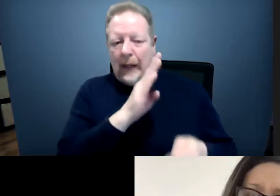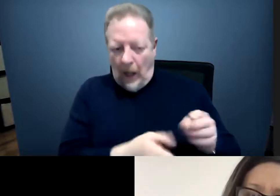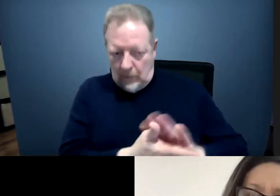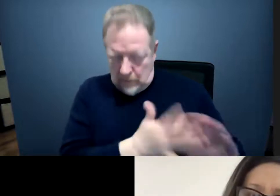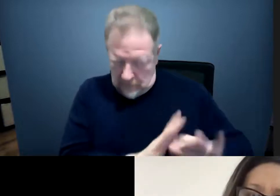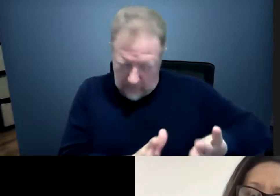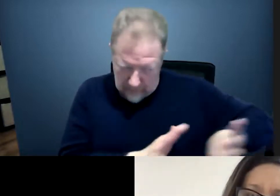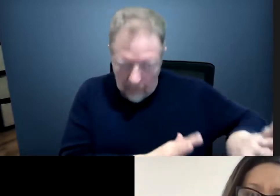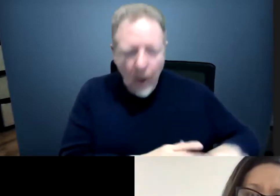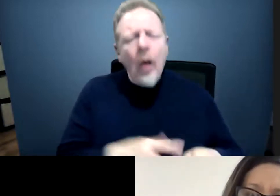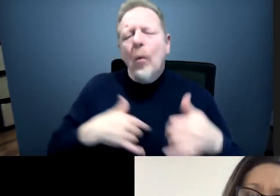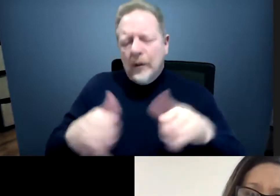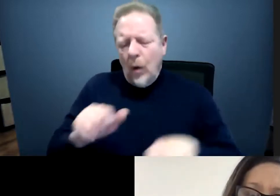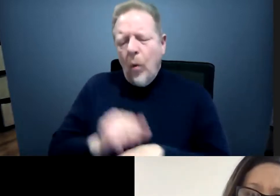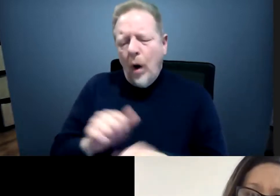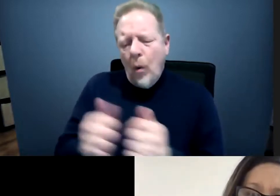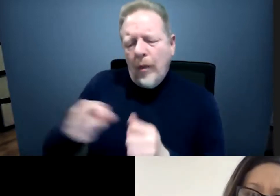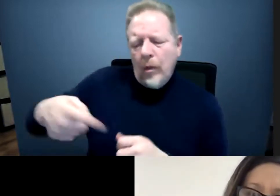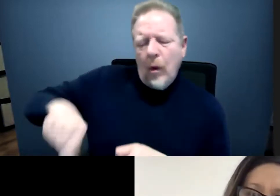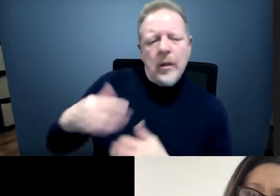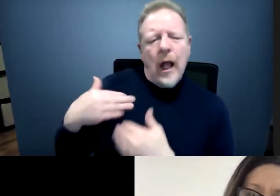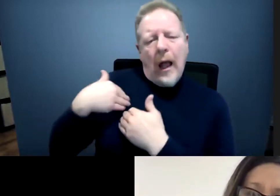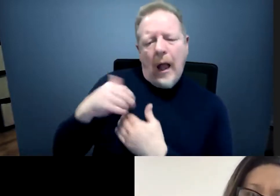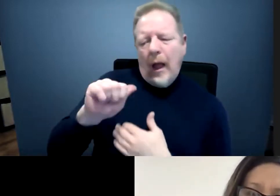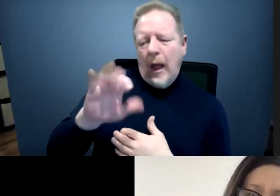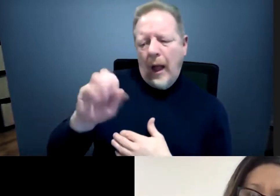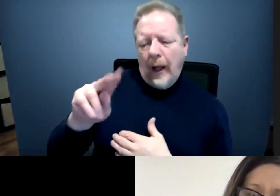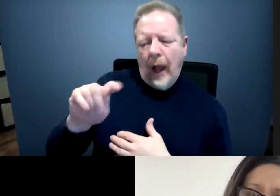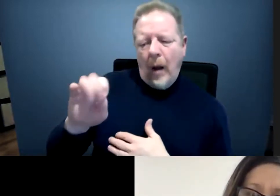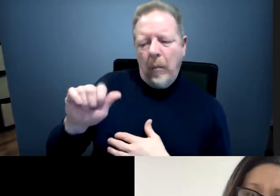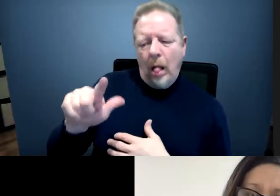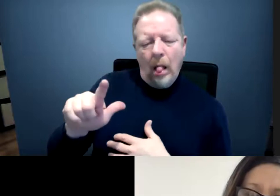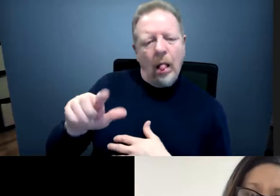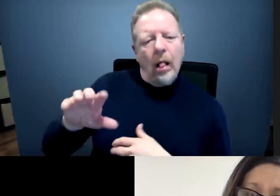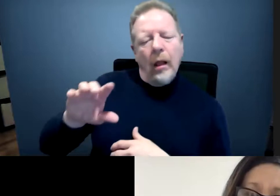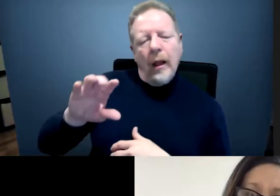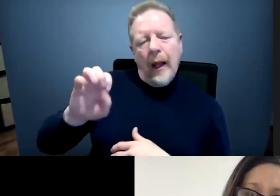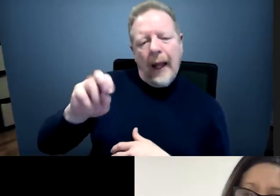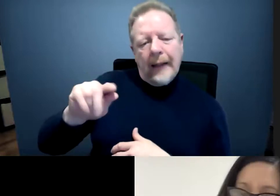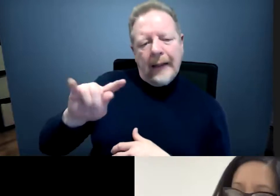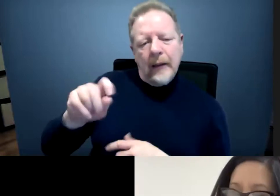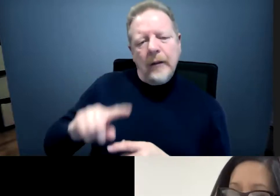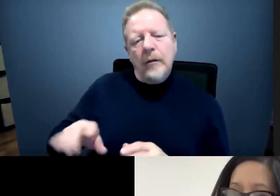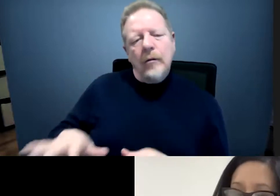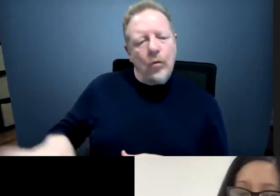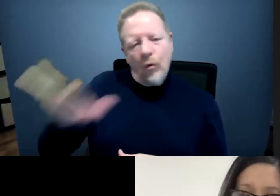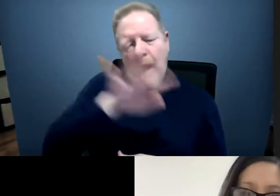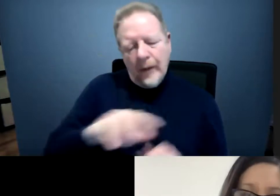with the accountable entities, so the different hospital systems across the state, to provide some trainings as